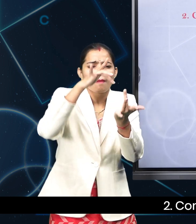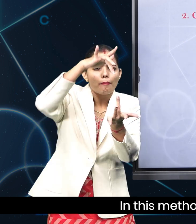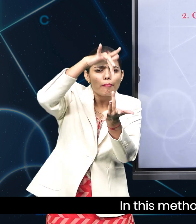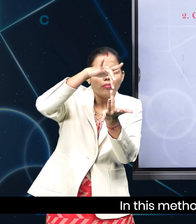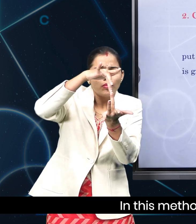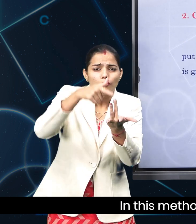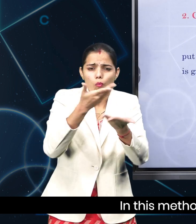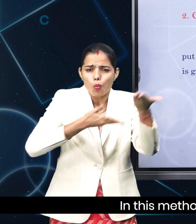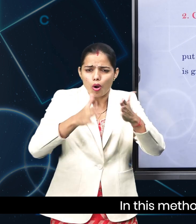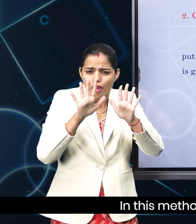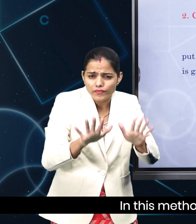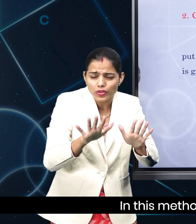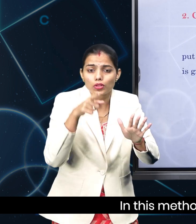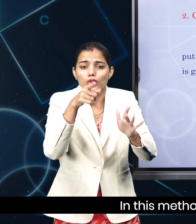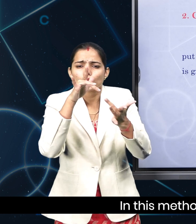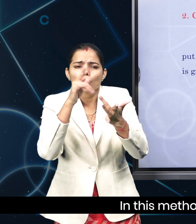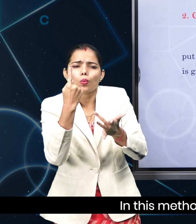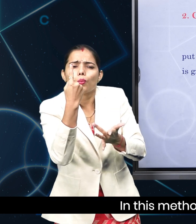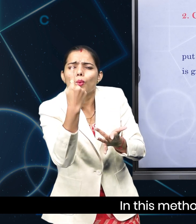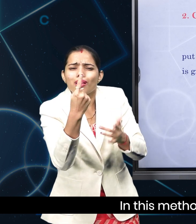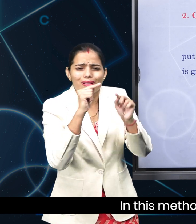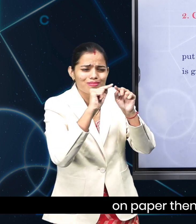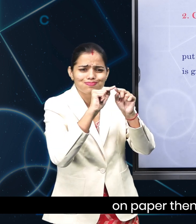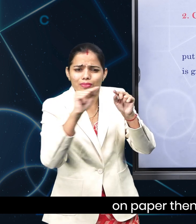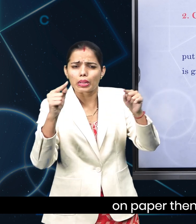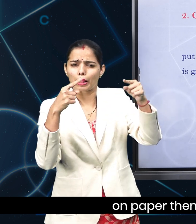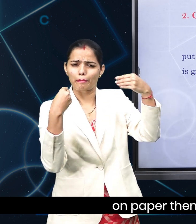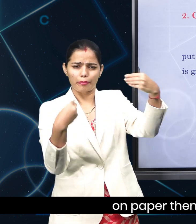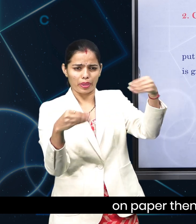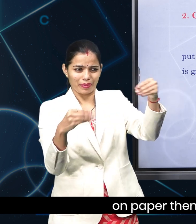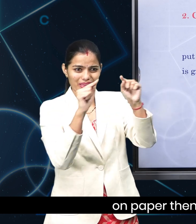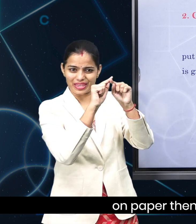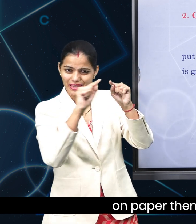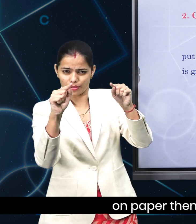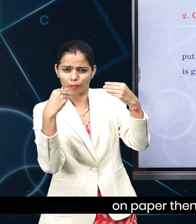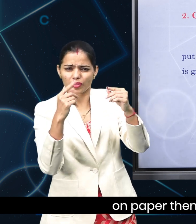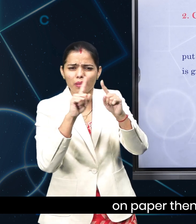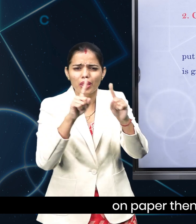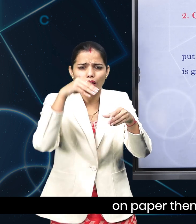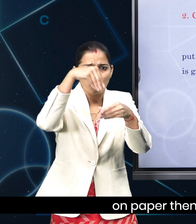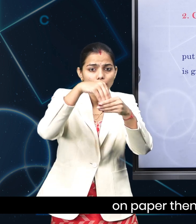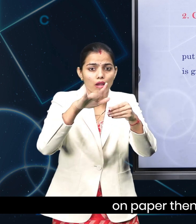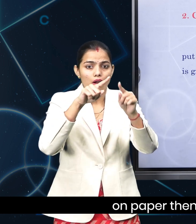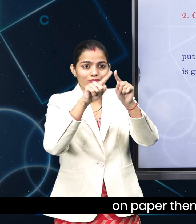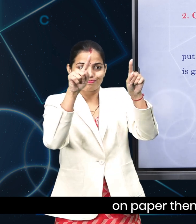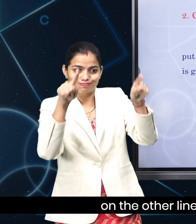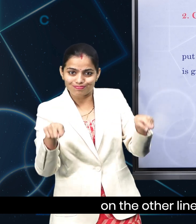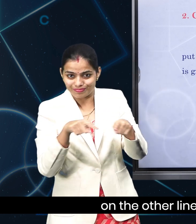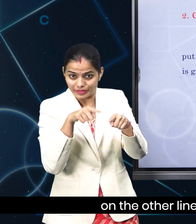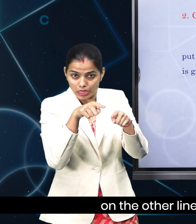In this method, we have to trace one line on paper, then put the traced line segment on the other